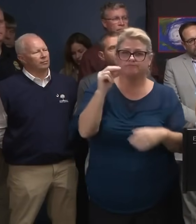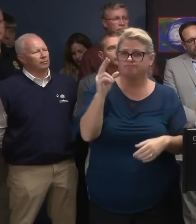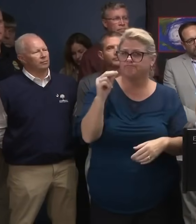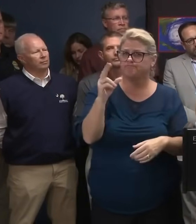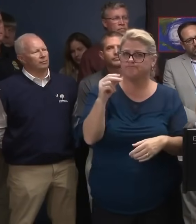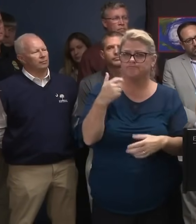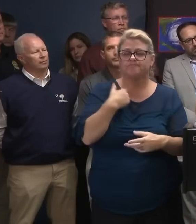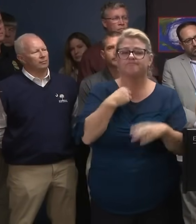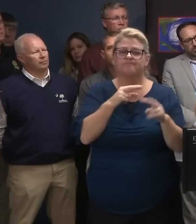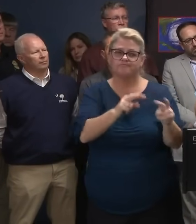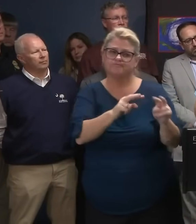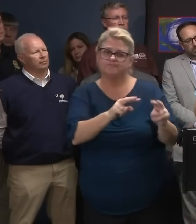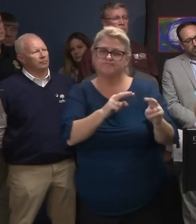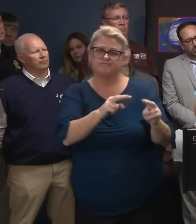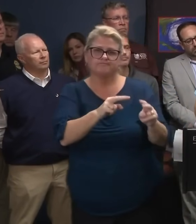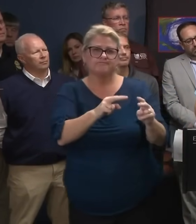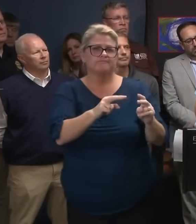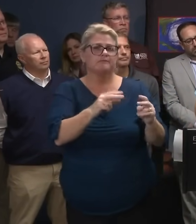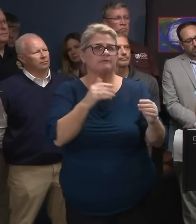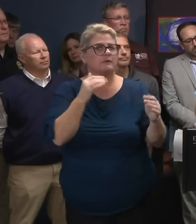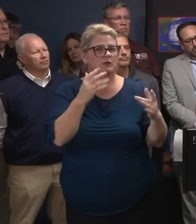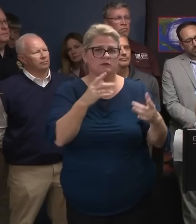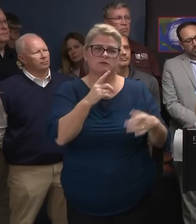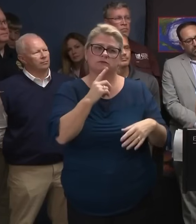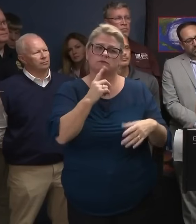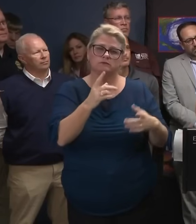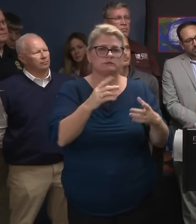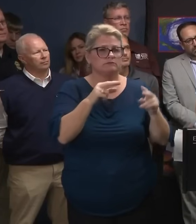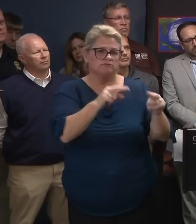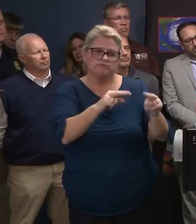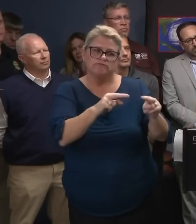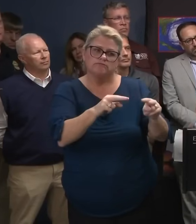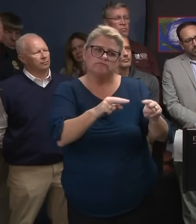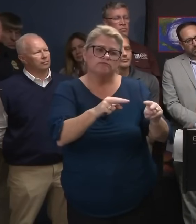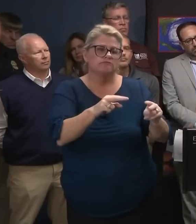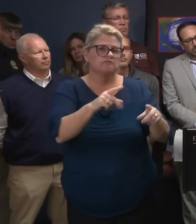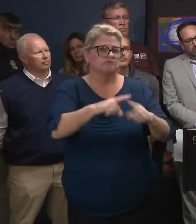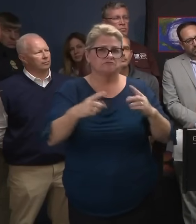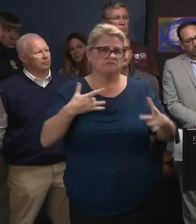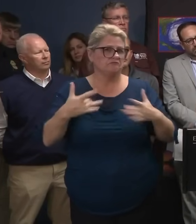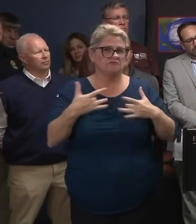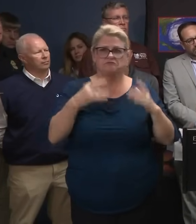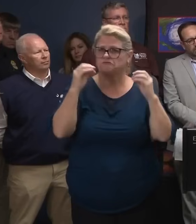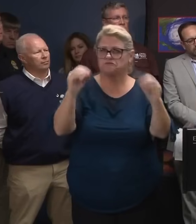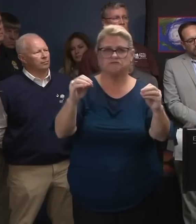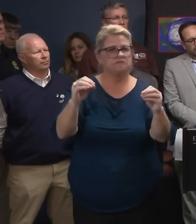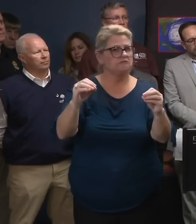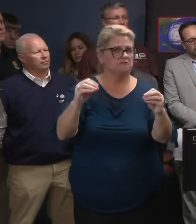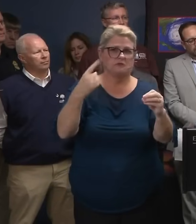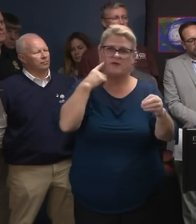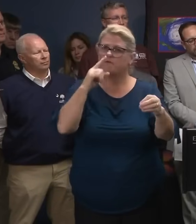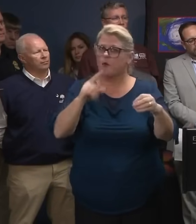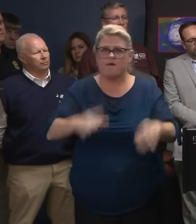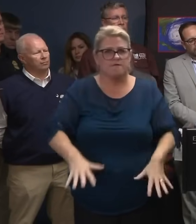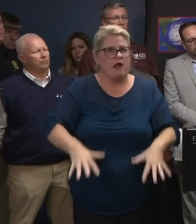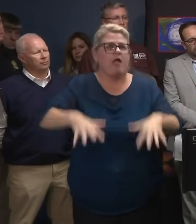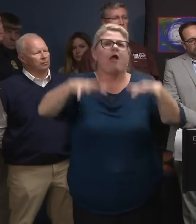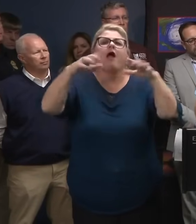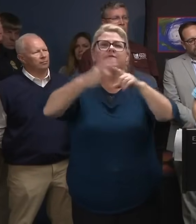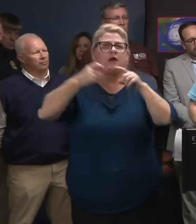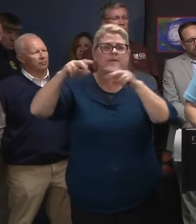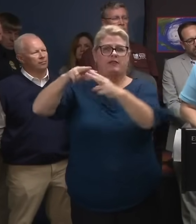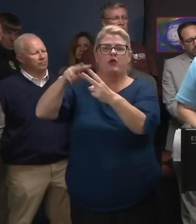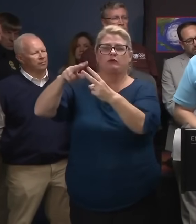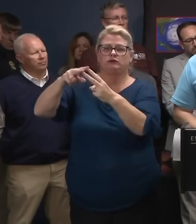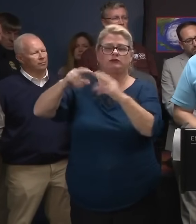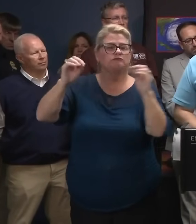actively monitoring and closely watching that as well as that, but we have no concerns that there is any threat from flooding on those structures.